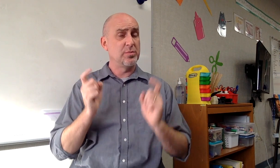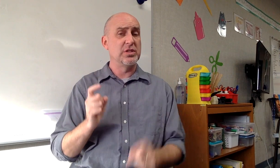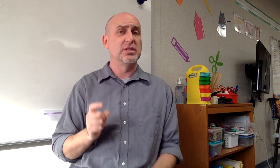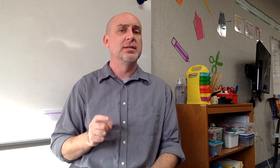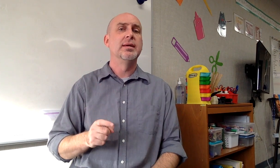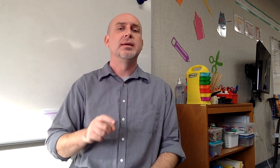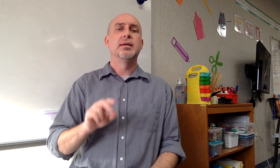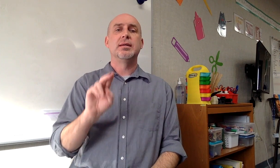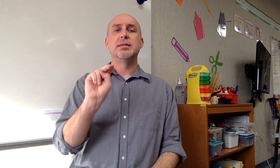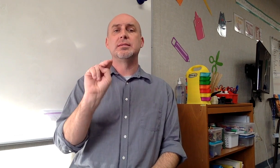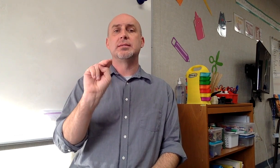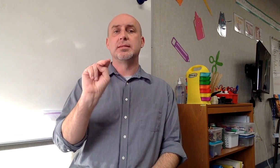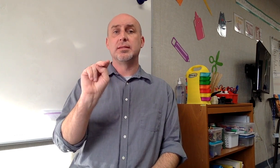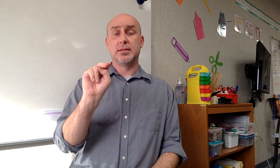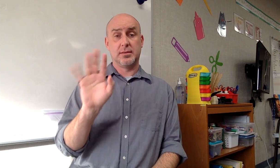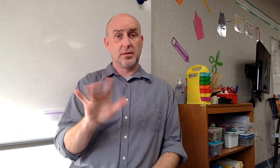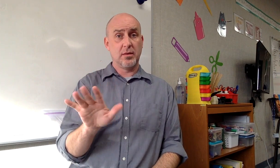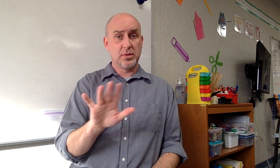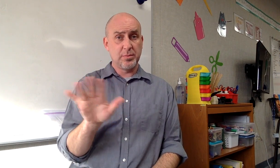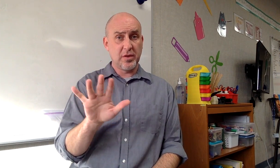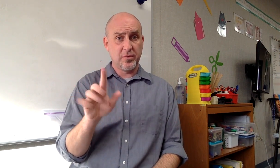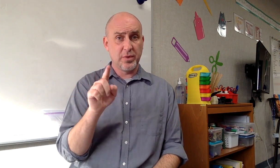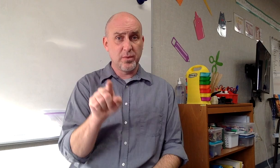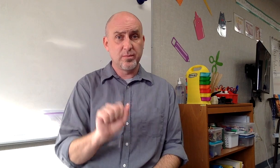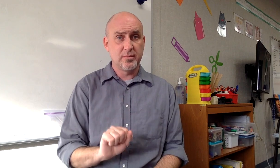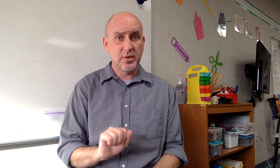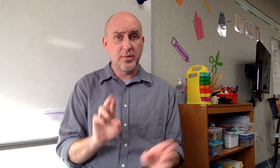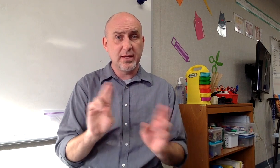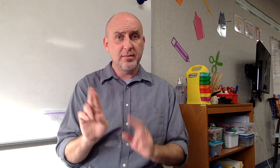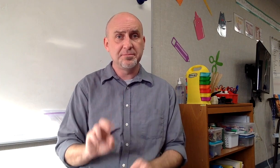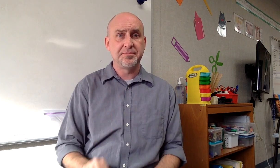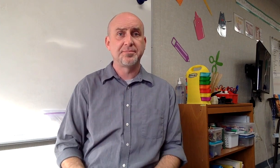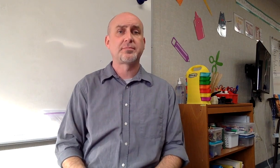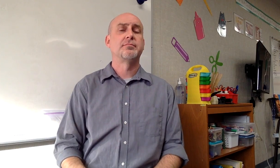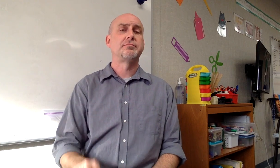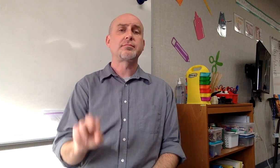expression. Is this. Okay, we'll spell for you. Are you ready?